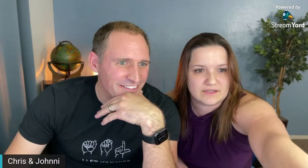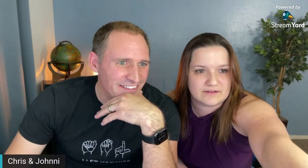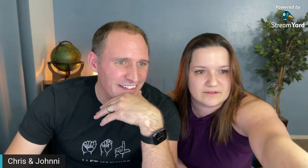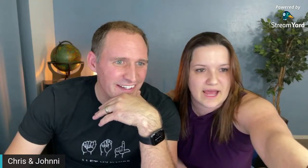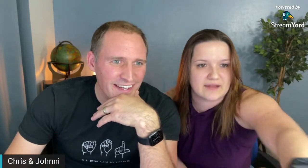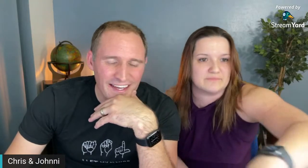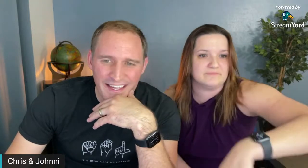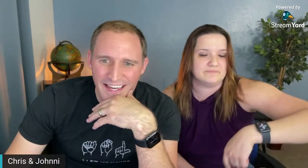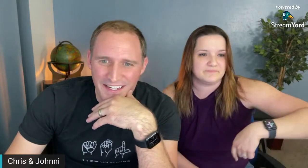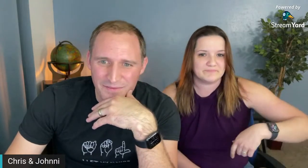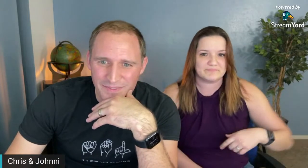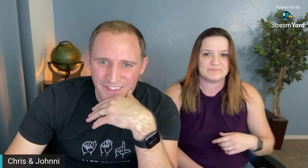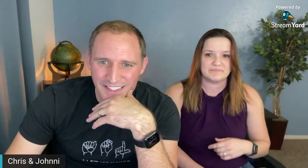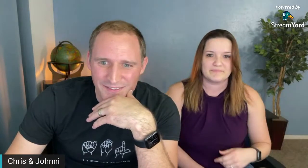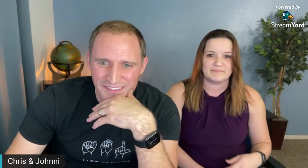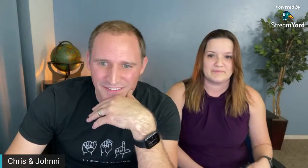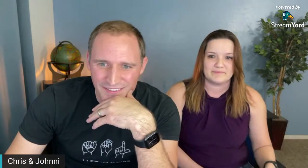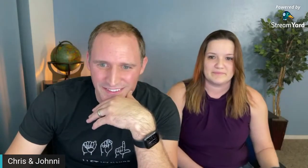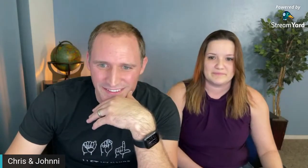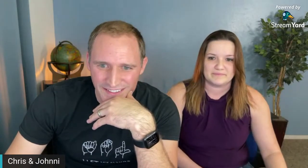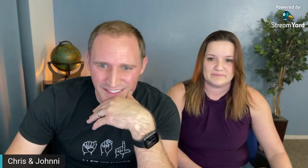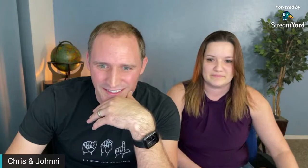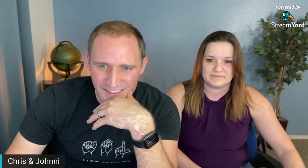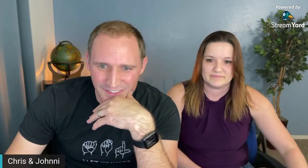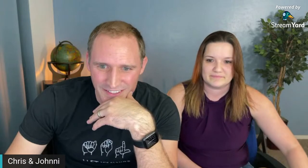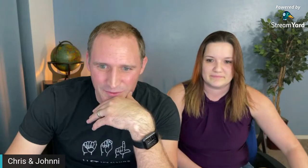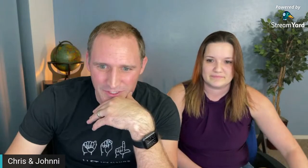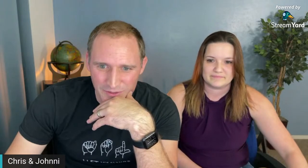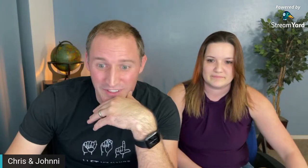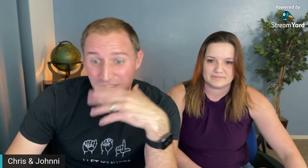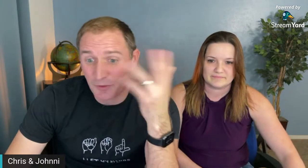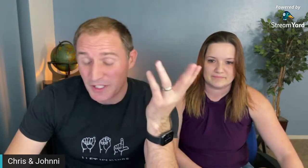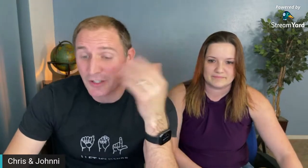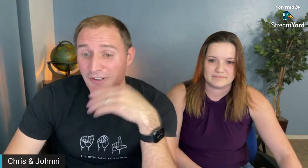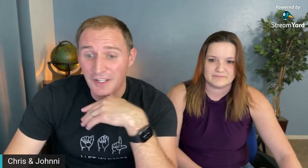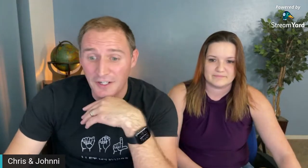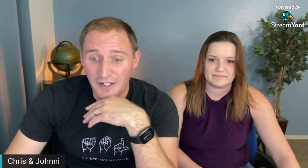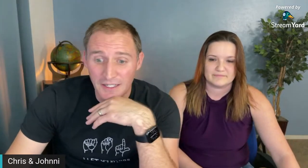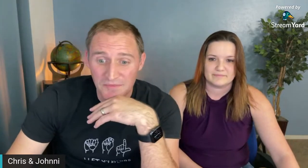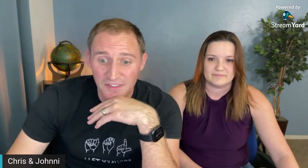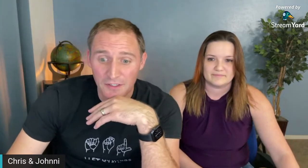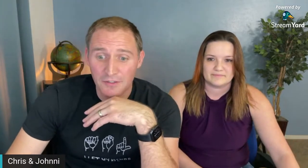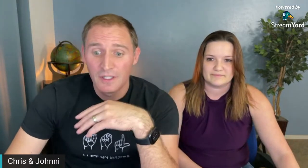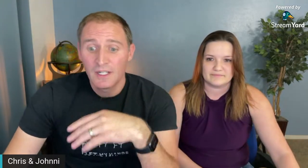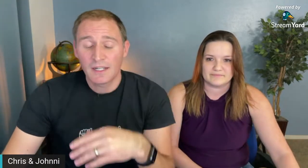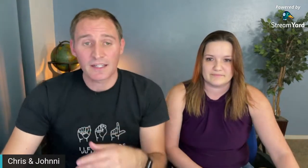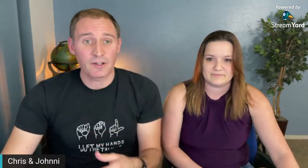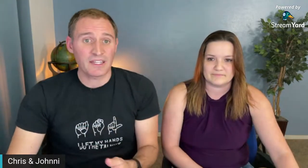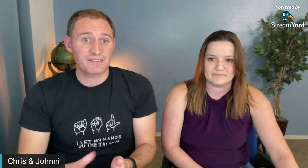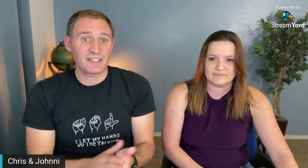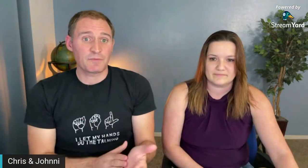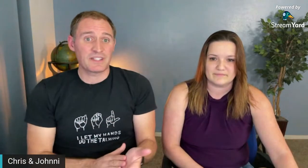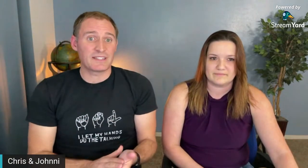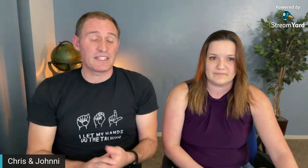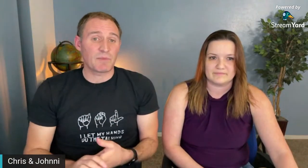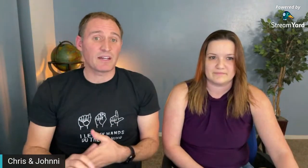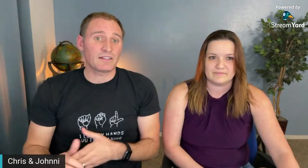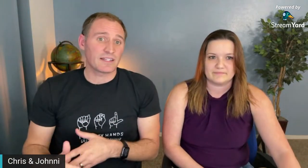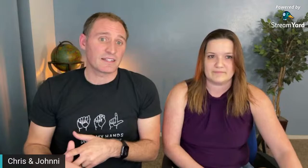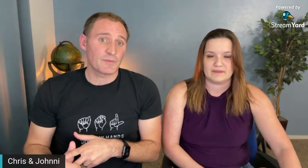there. Adam. Okay, let me see if I can highlight your name really quick. So we know you're here. So go ahead and send me an email and let me